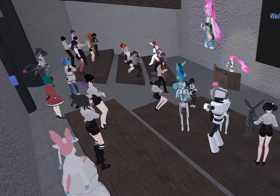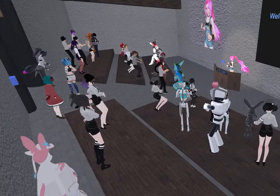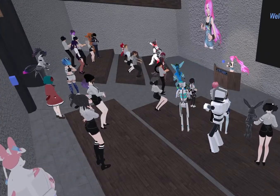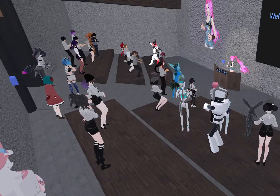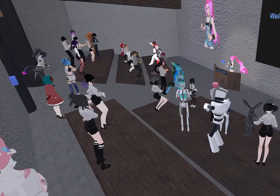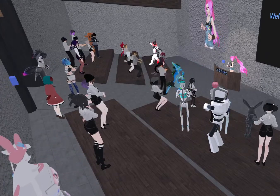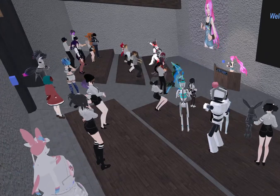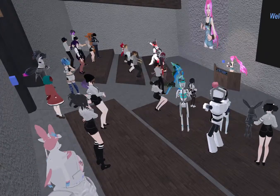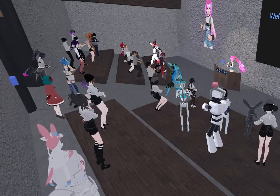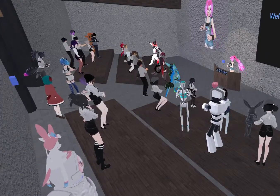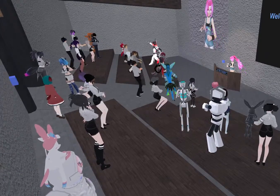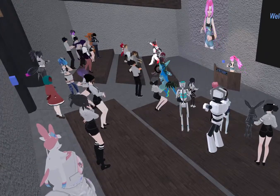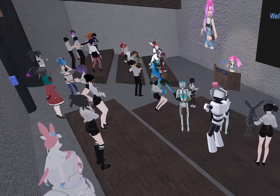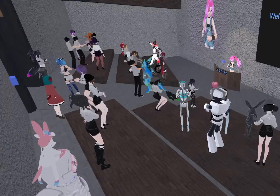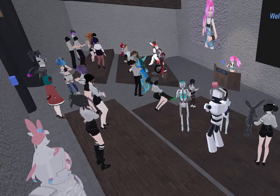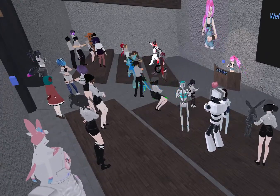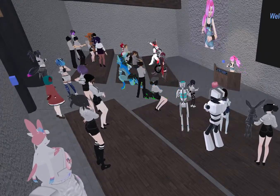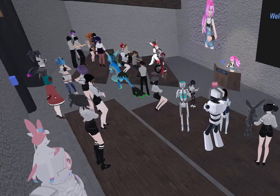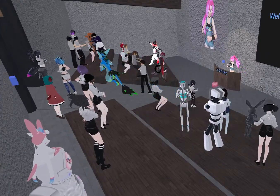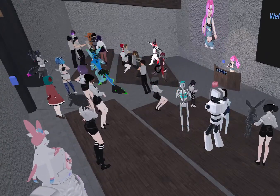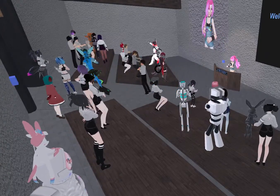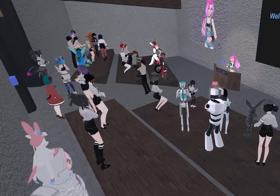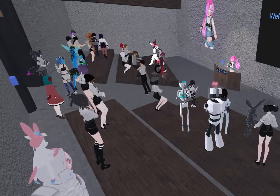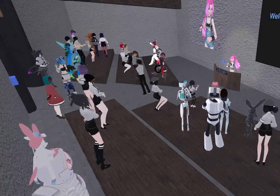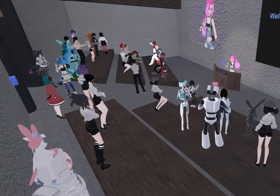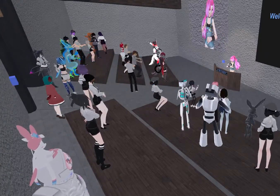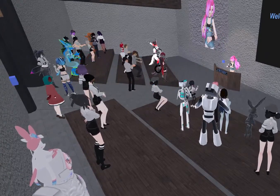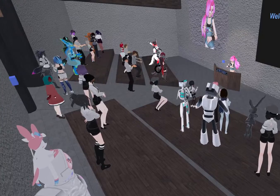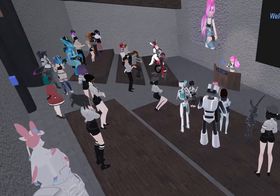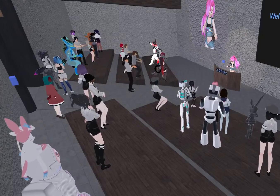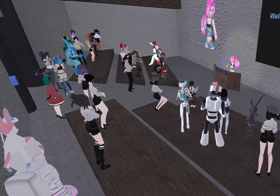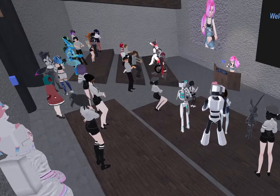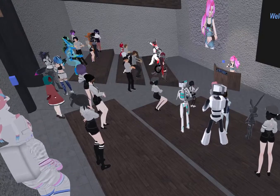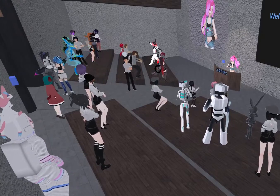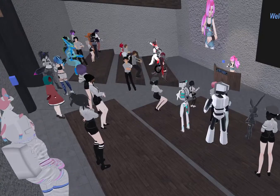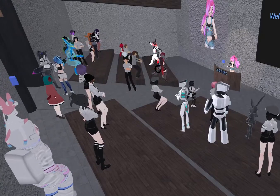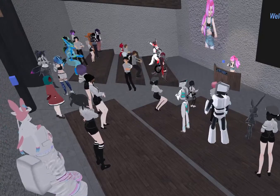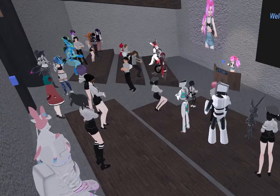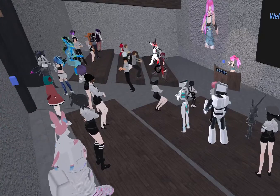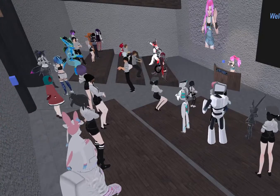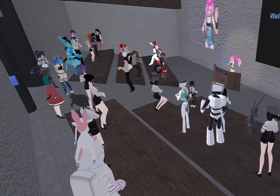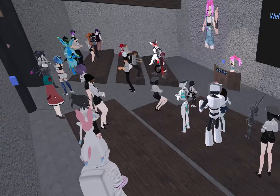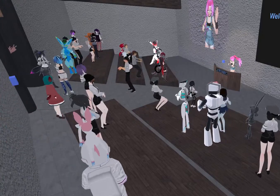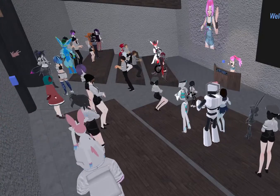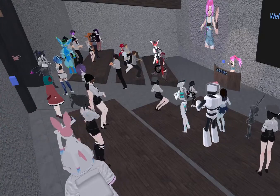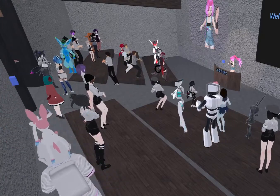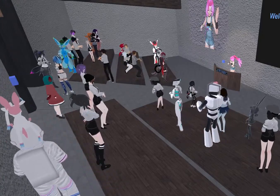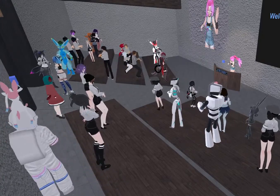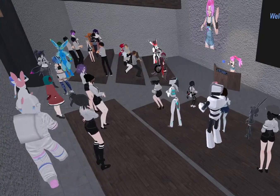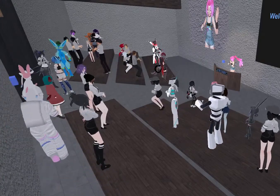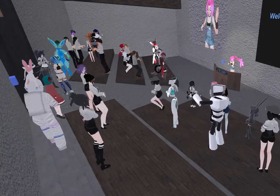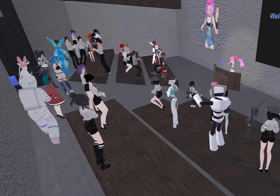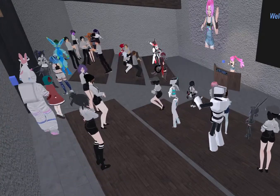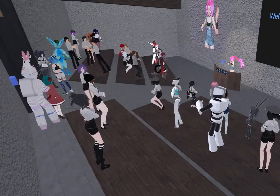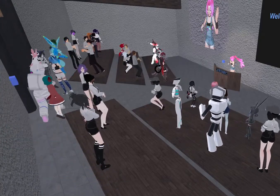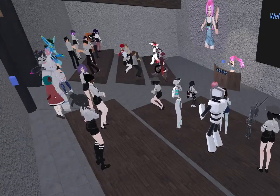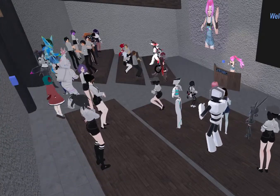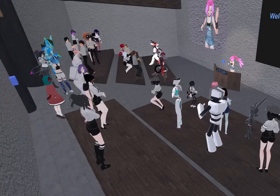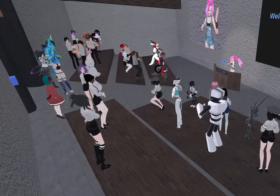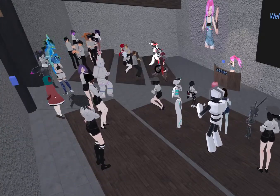I Thank love you. how my social menu is broken. I can try. And you didn't play tuberculosis, but World of